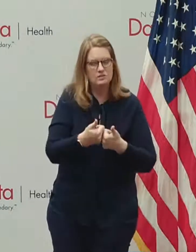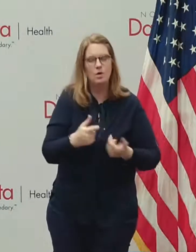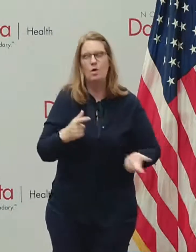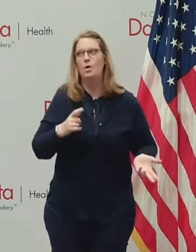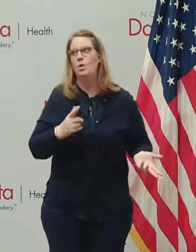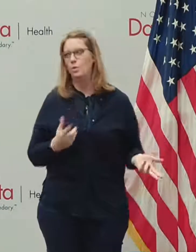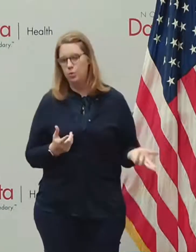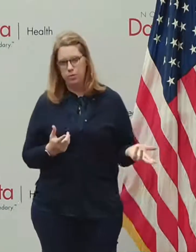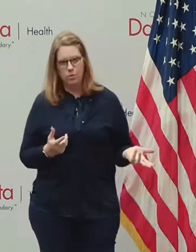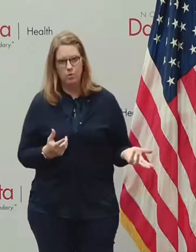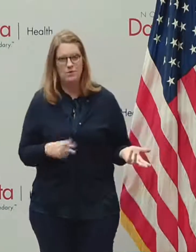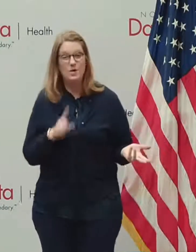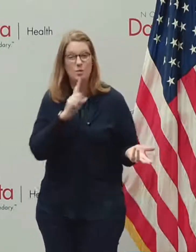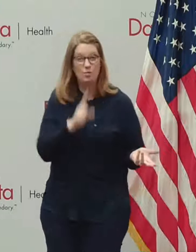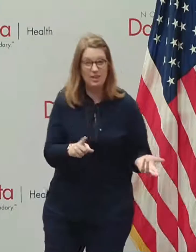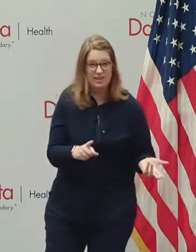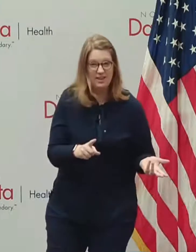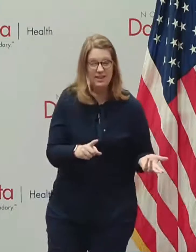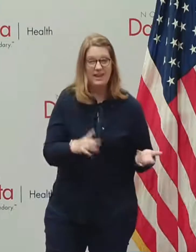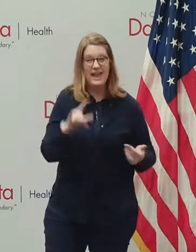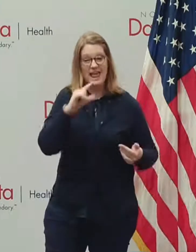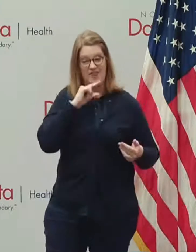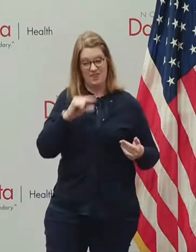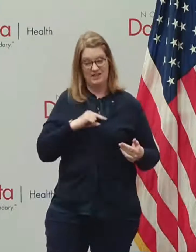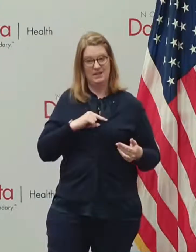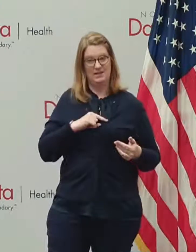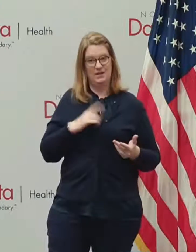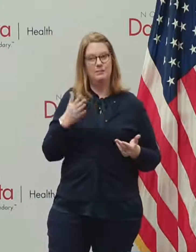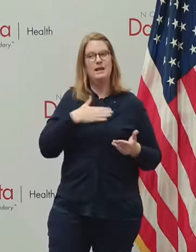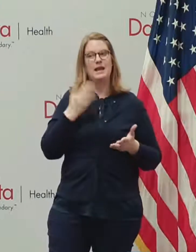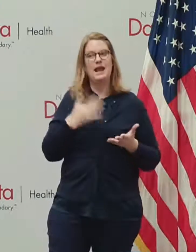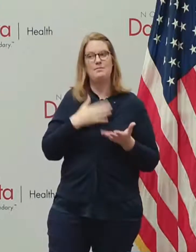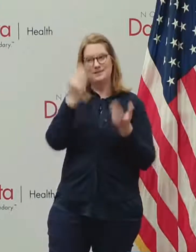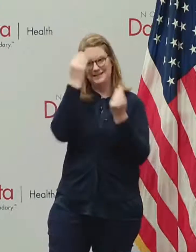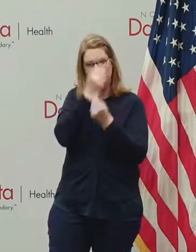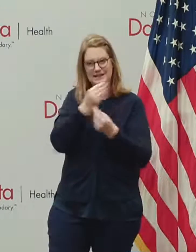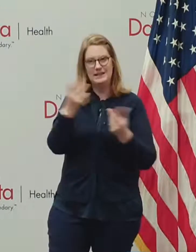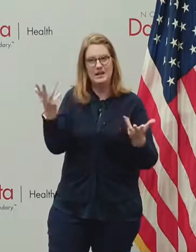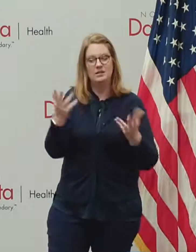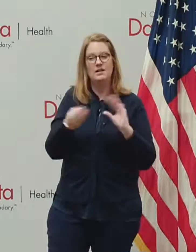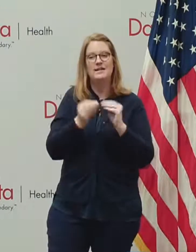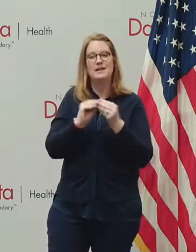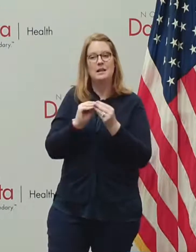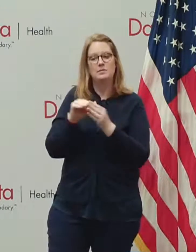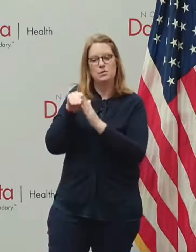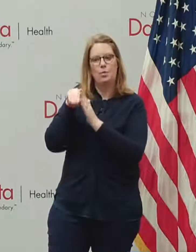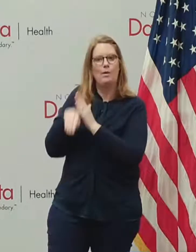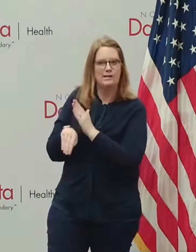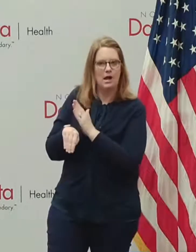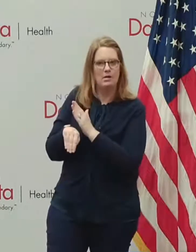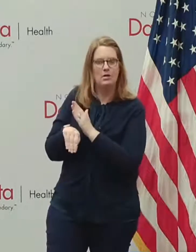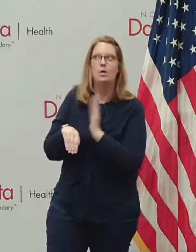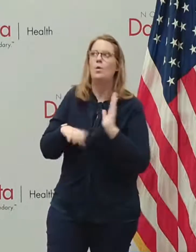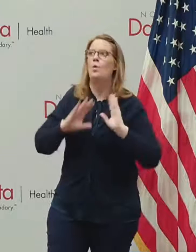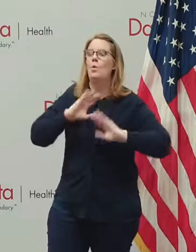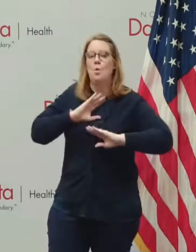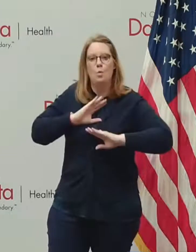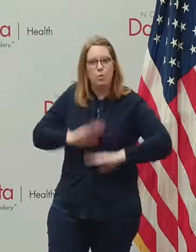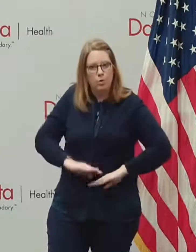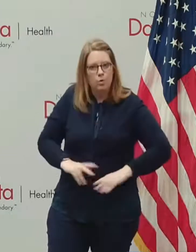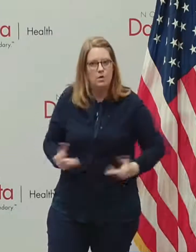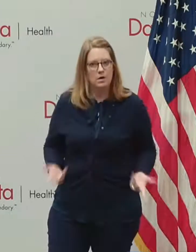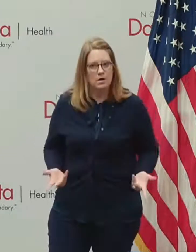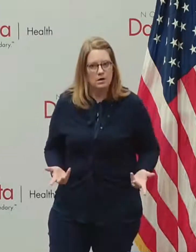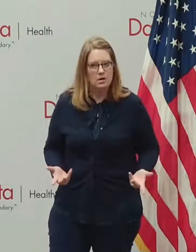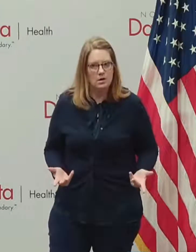to be sharing with all of you at Thanksgiving that our numbers are going down as we head into the holiday period, that we've got increasing